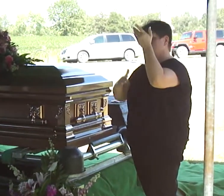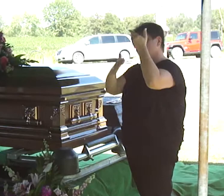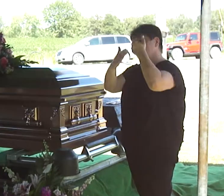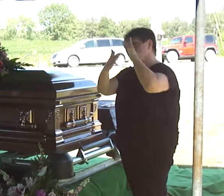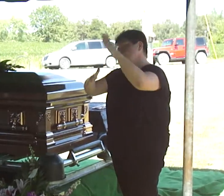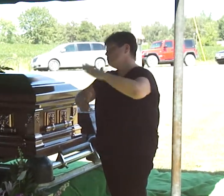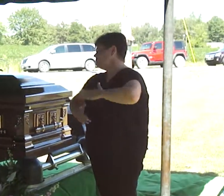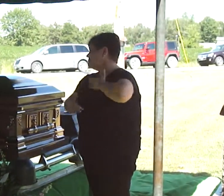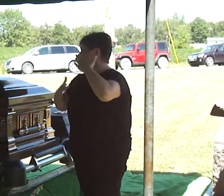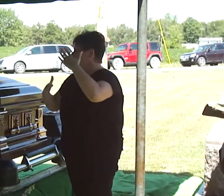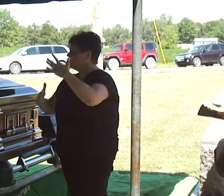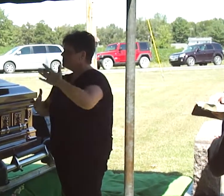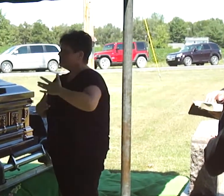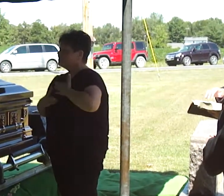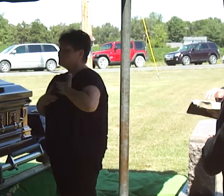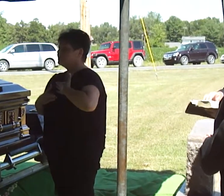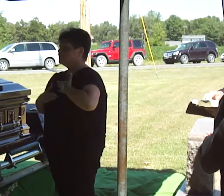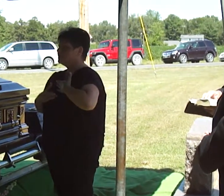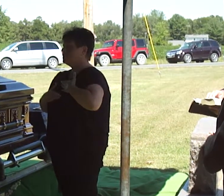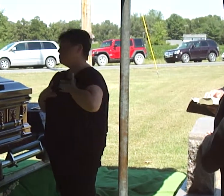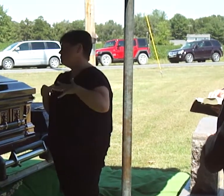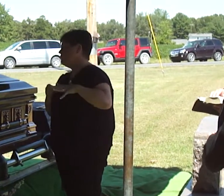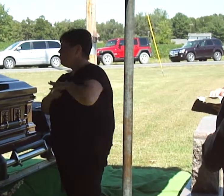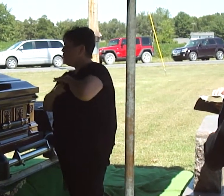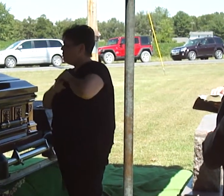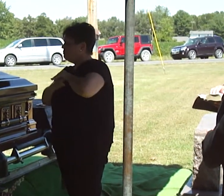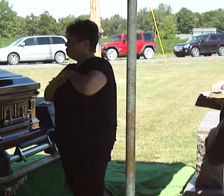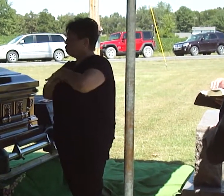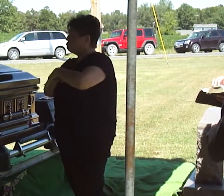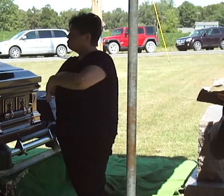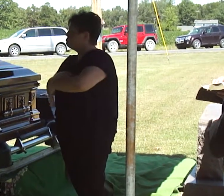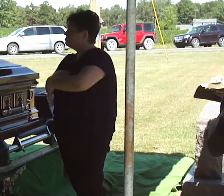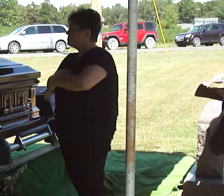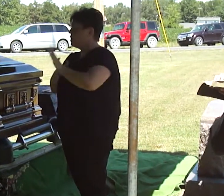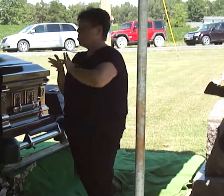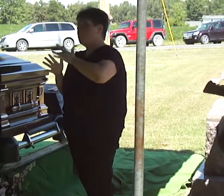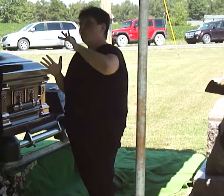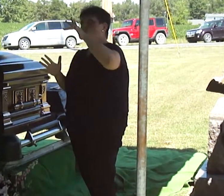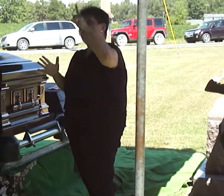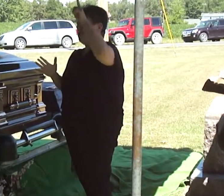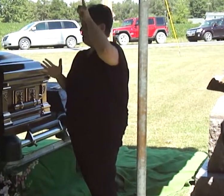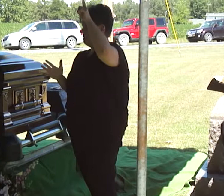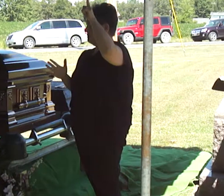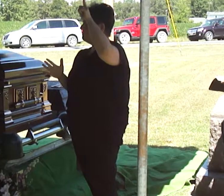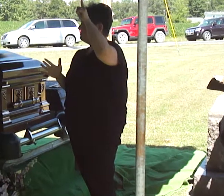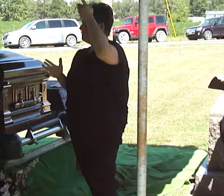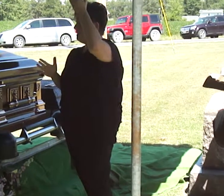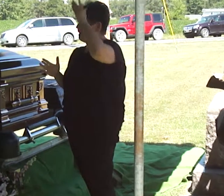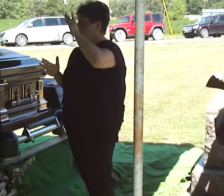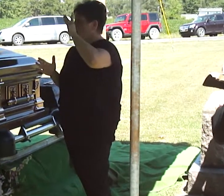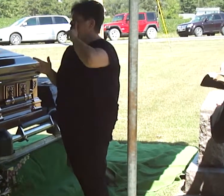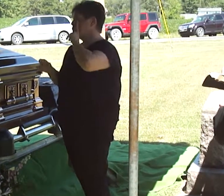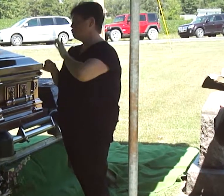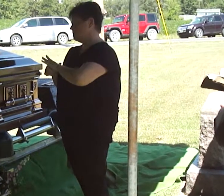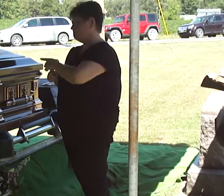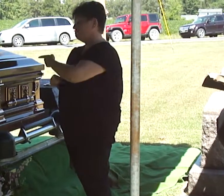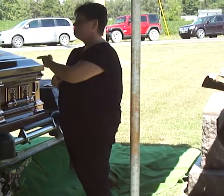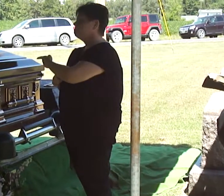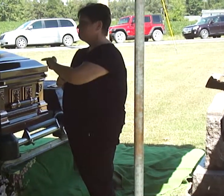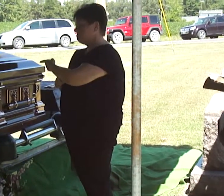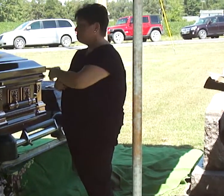the joy and the abundance and the glory that God had promised for